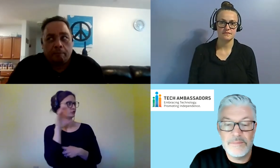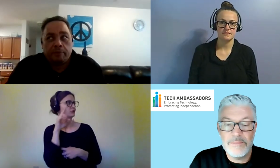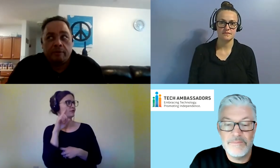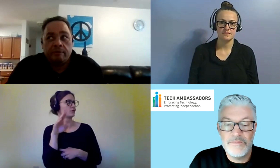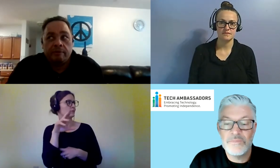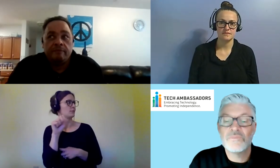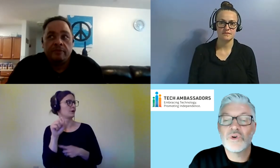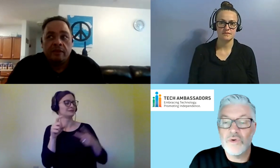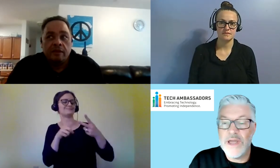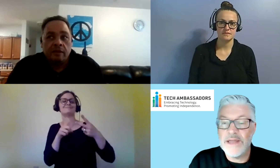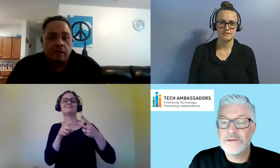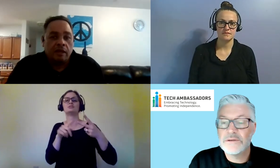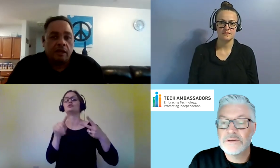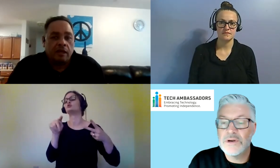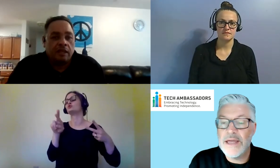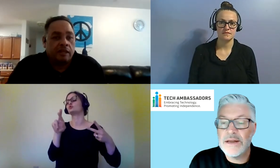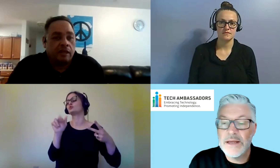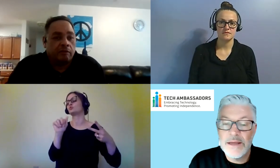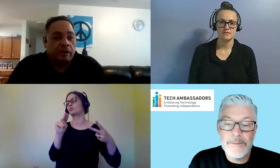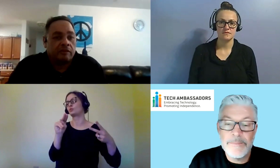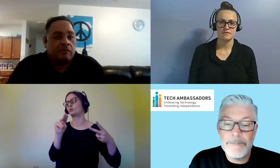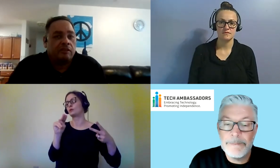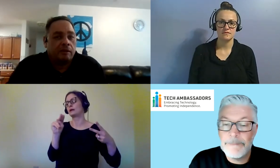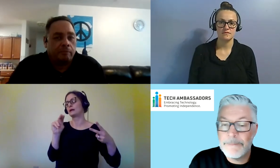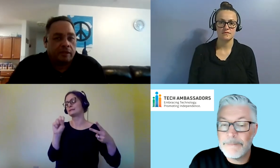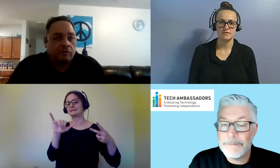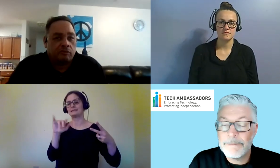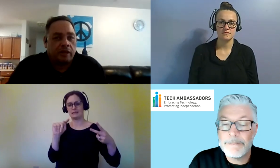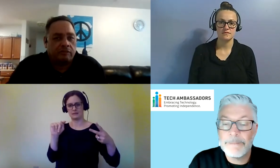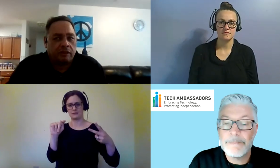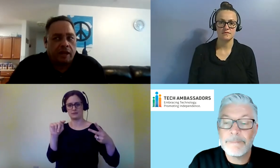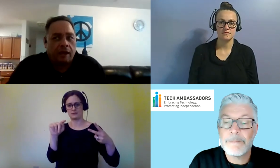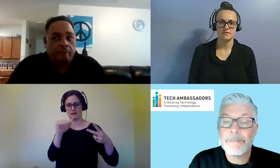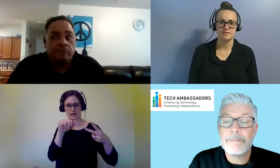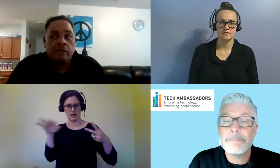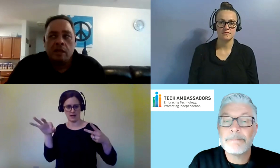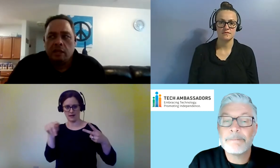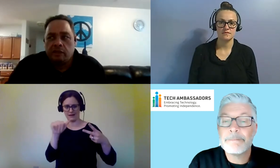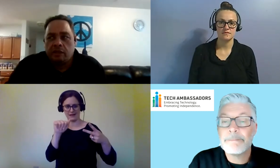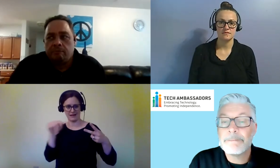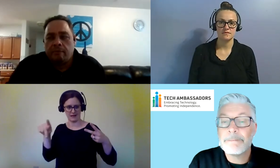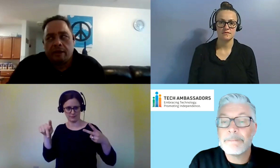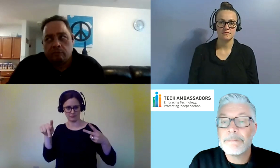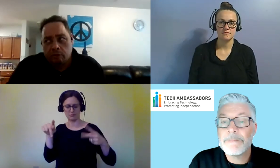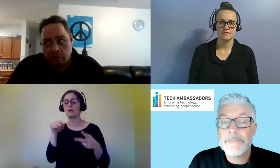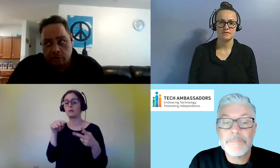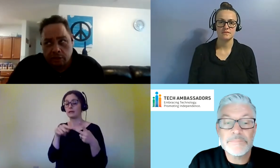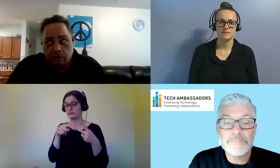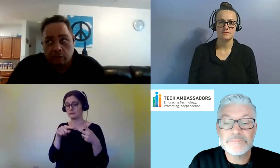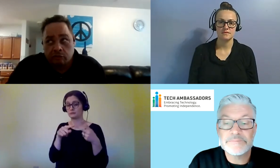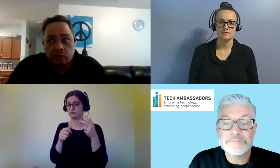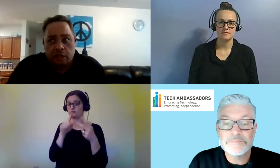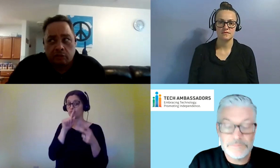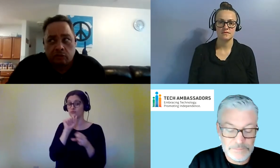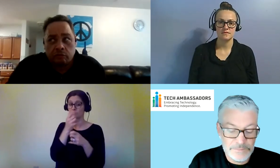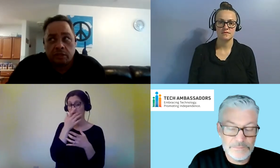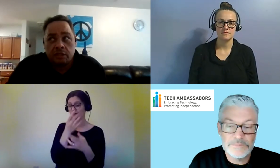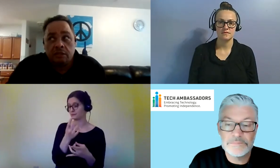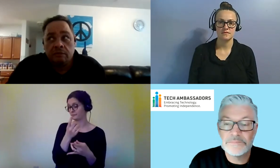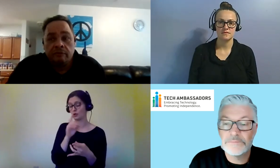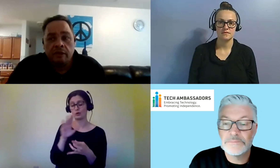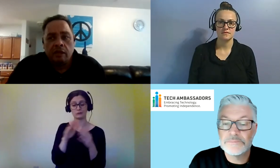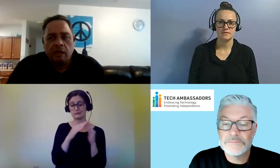app. Great. And the interesting thing about the Transit app, it doesn't matter what city or state